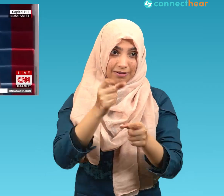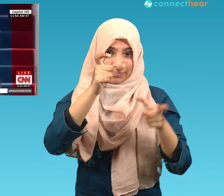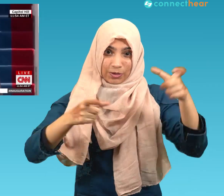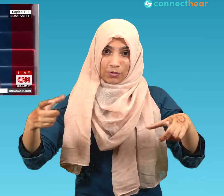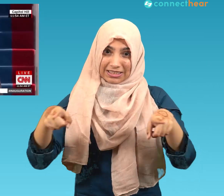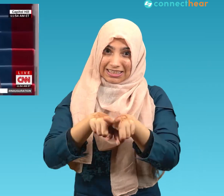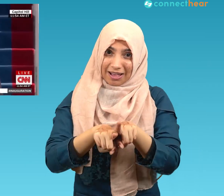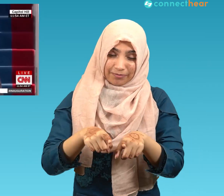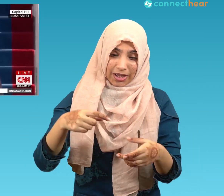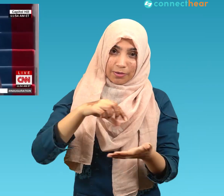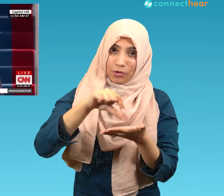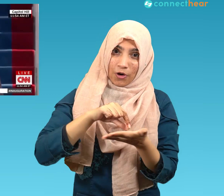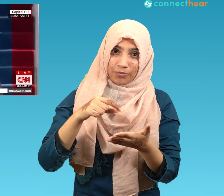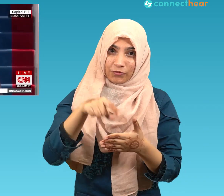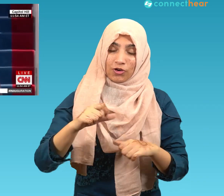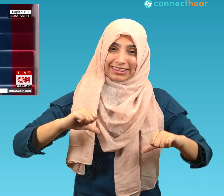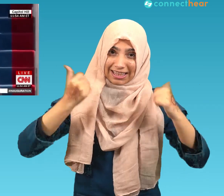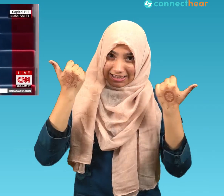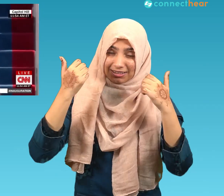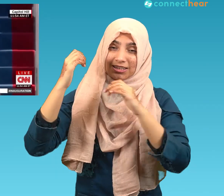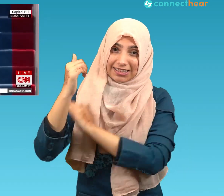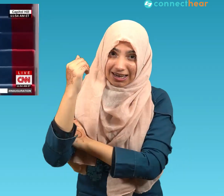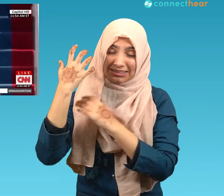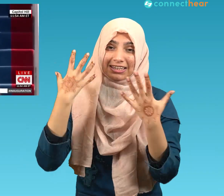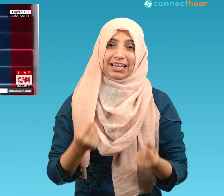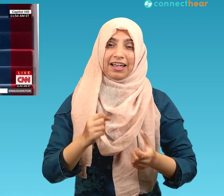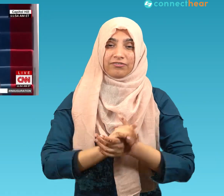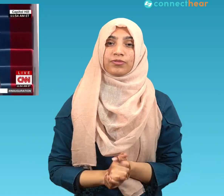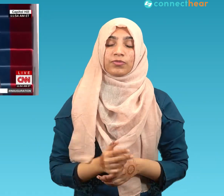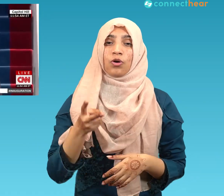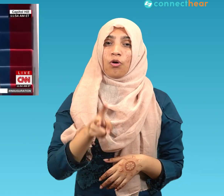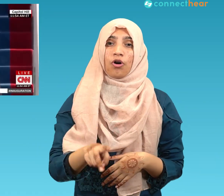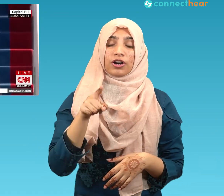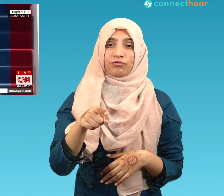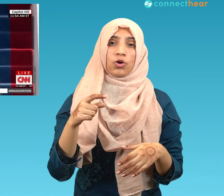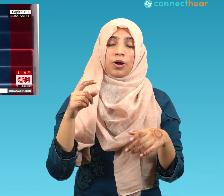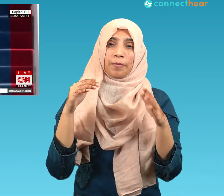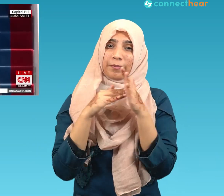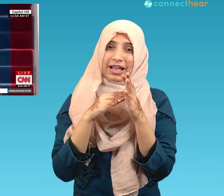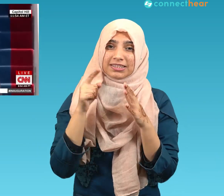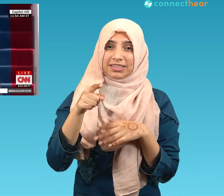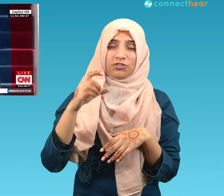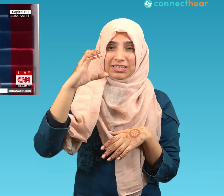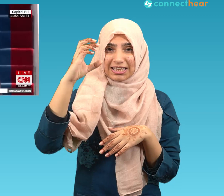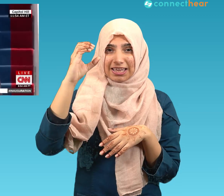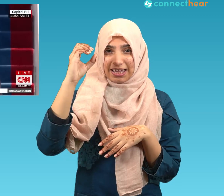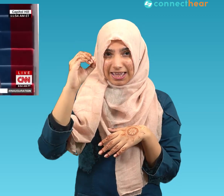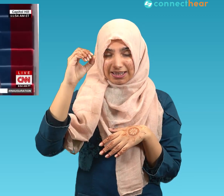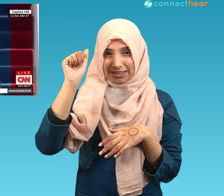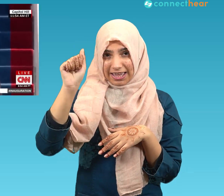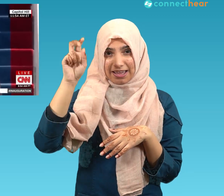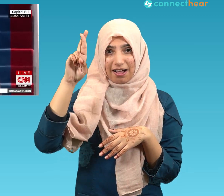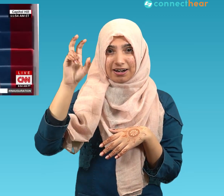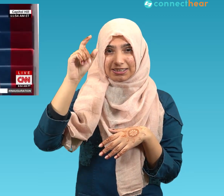does President Carter, who I spoke with last night, who cannot be with us today, but whom we salute for his lifetime in